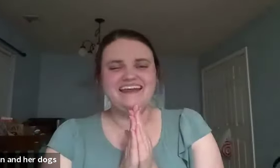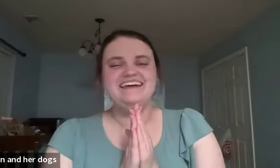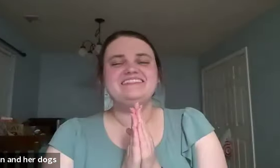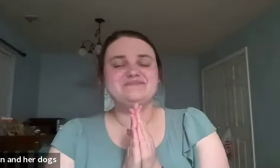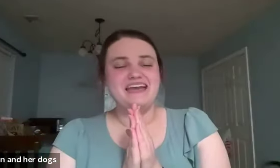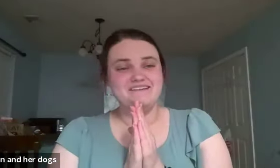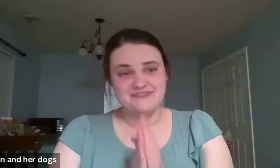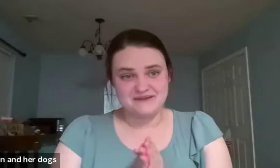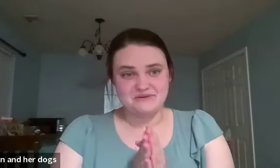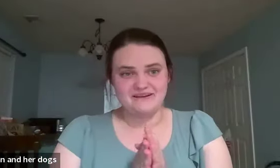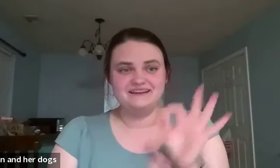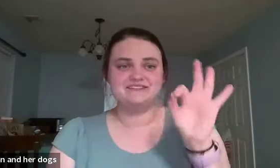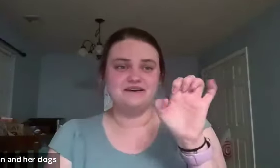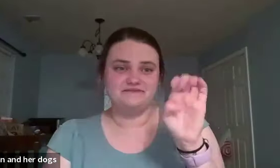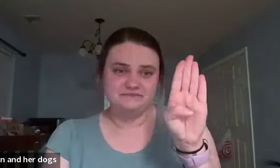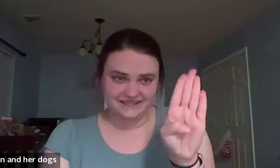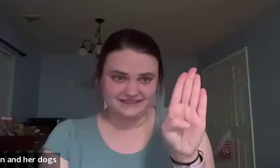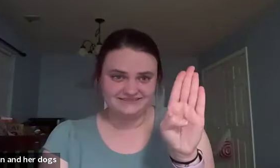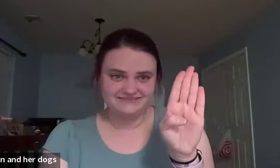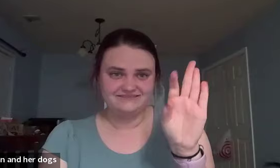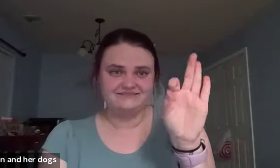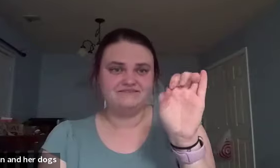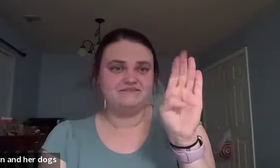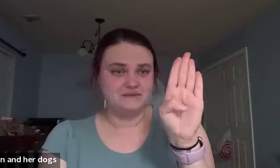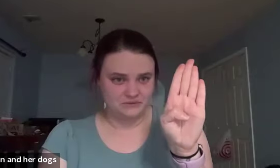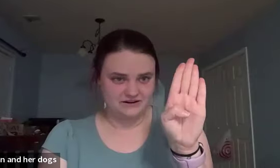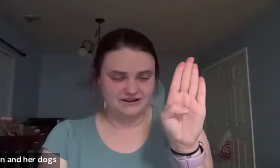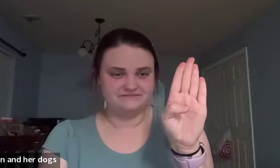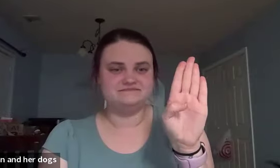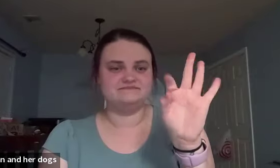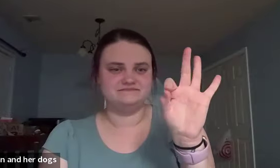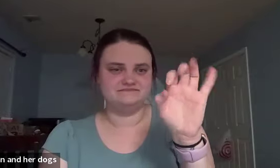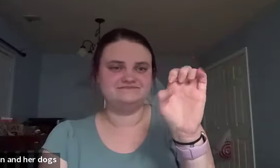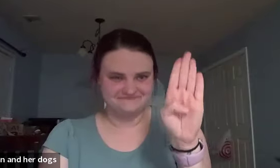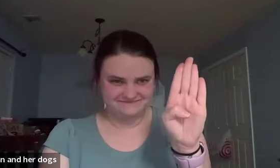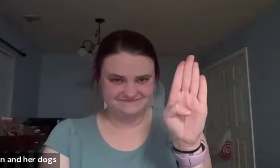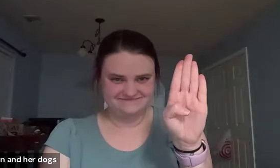Okay, then we have February, so F-E-B, February.